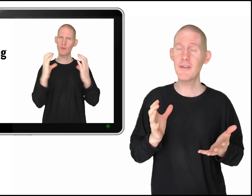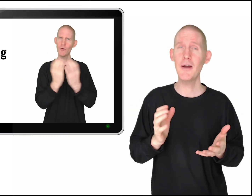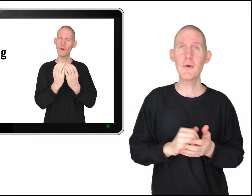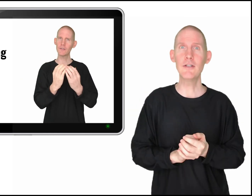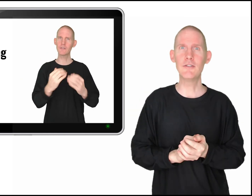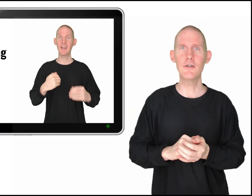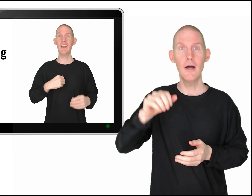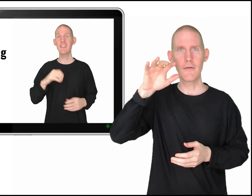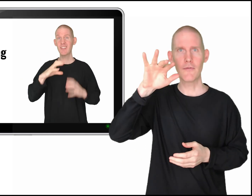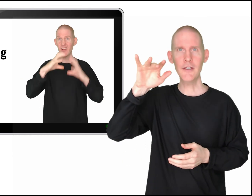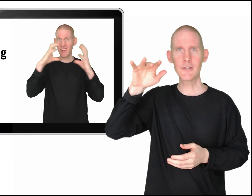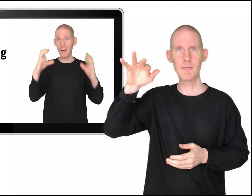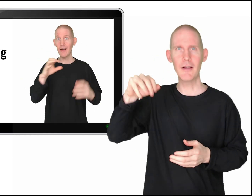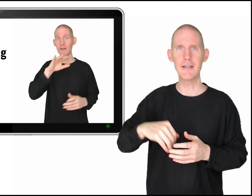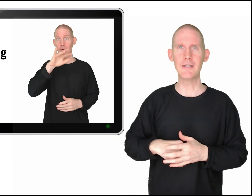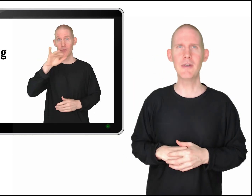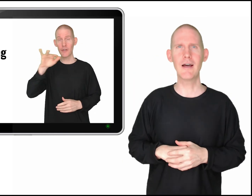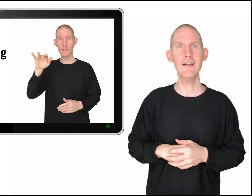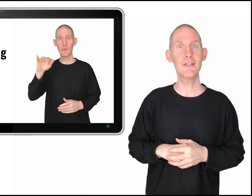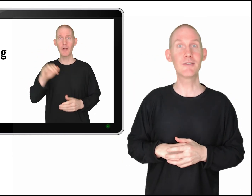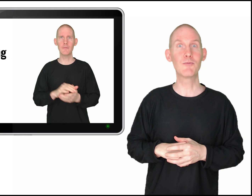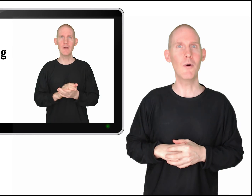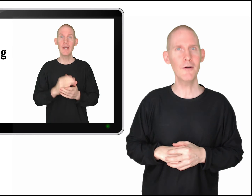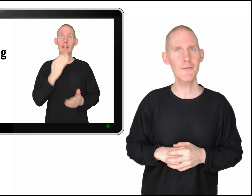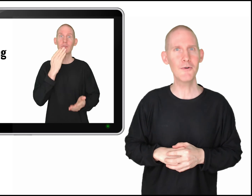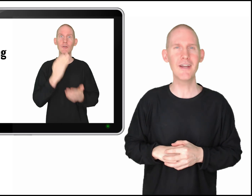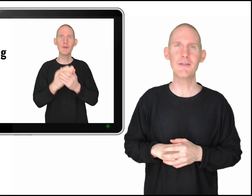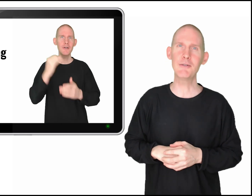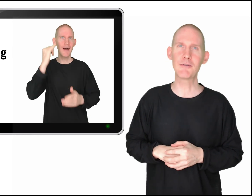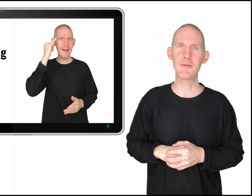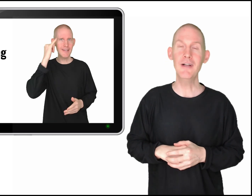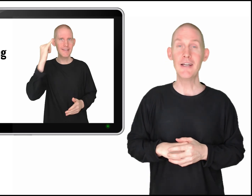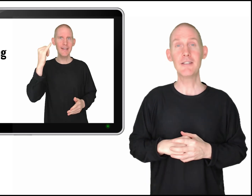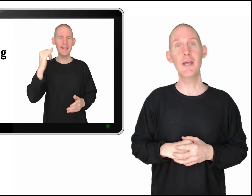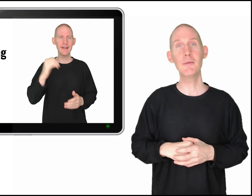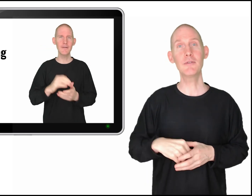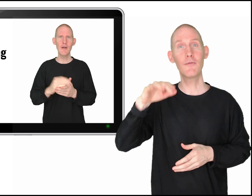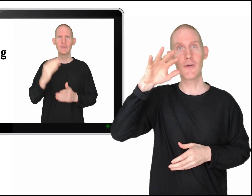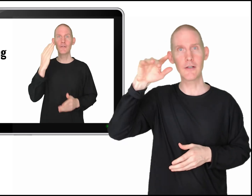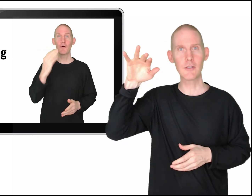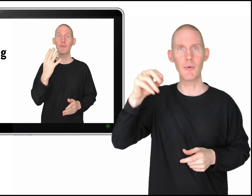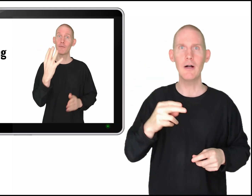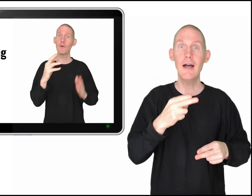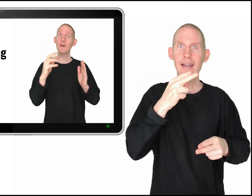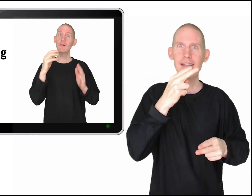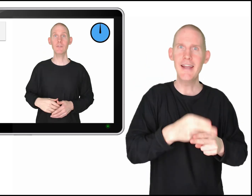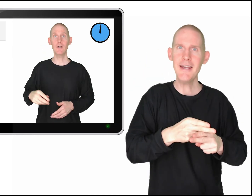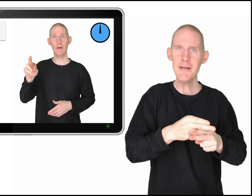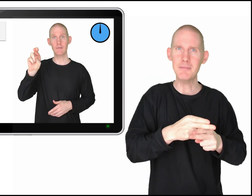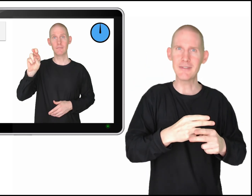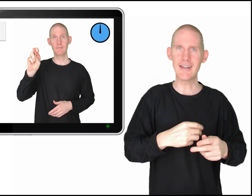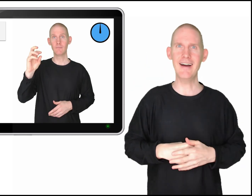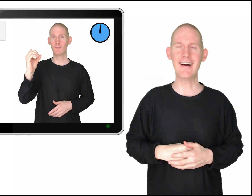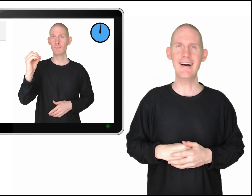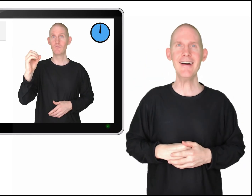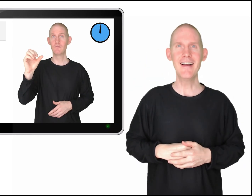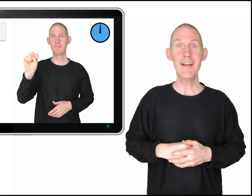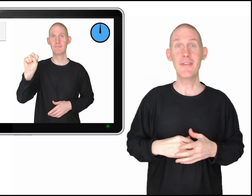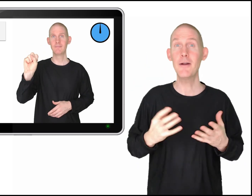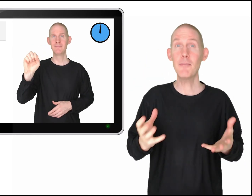we're going to do finger spelling because it's wonderful and useful to be able to finger spell names. Aha! They're part